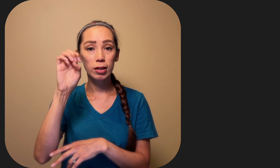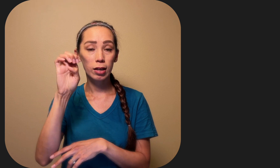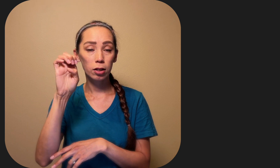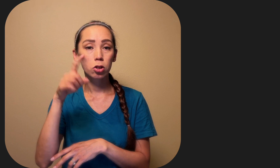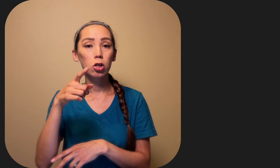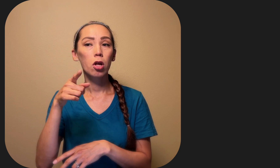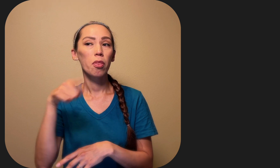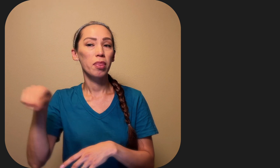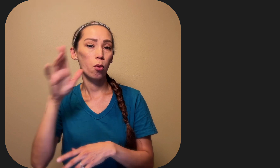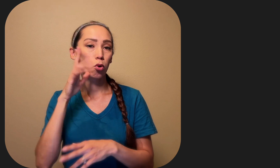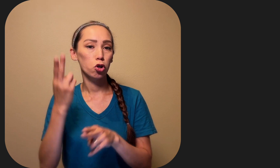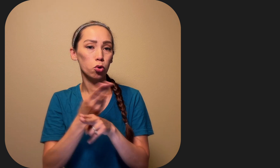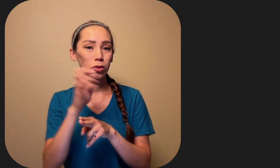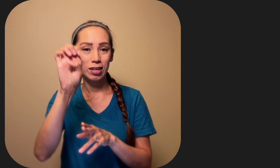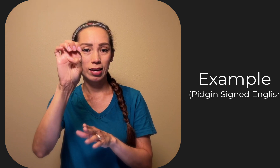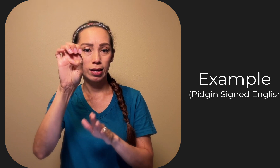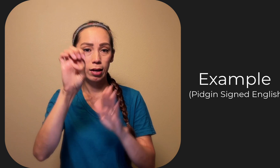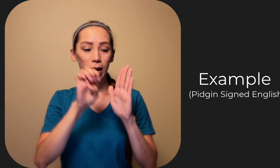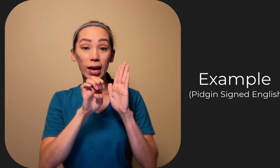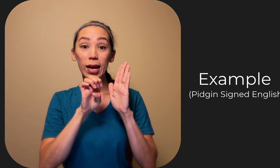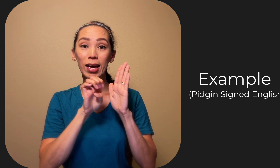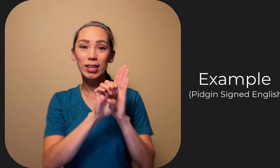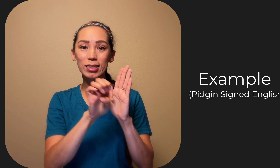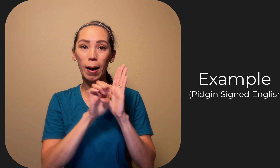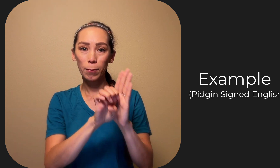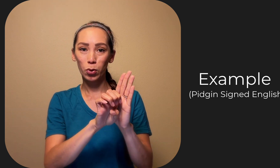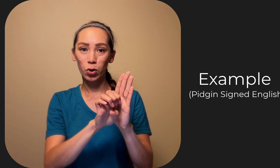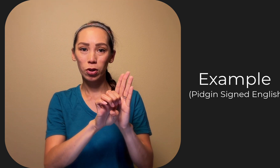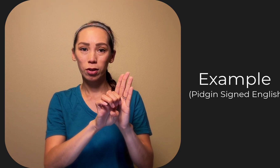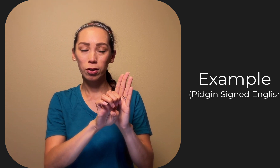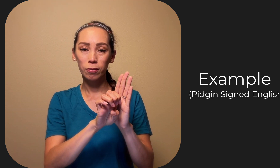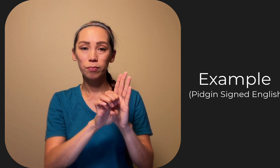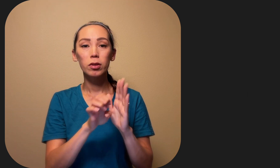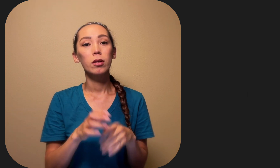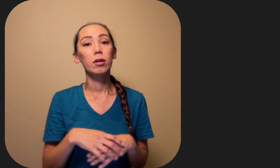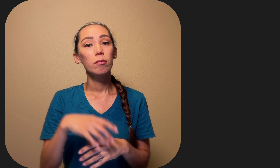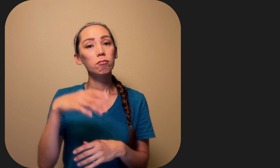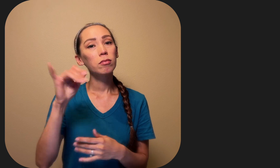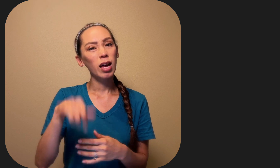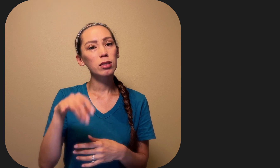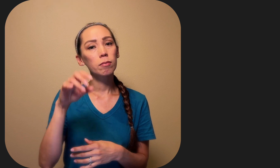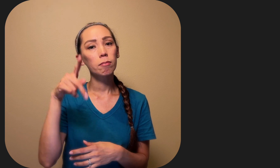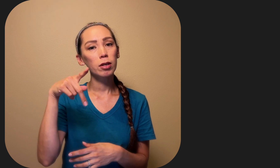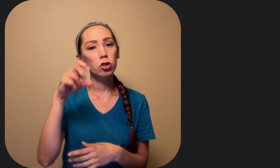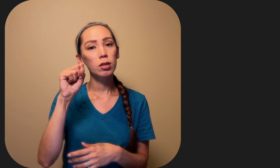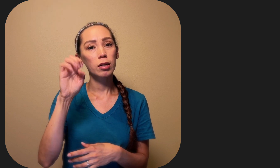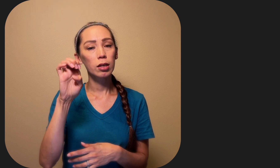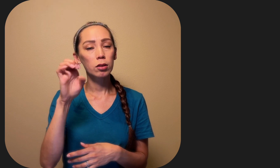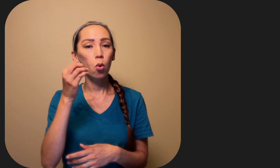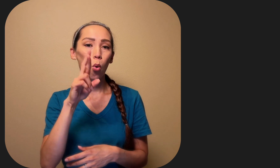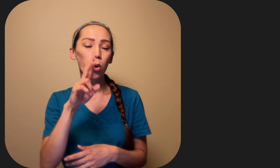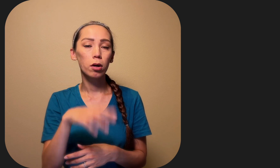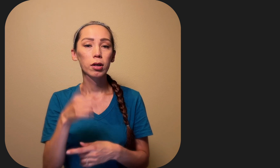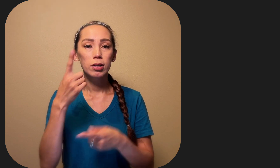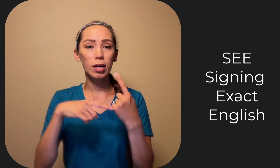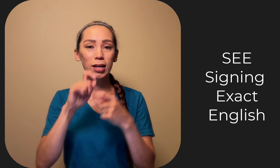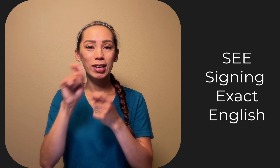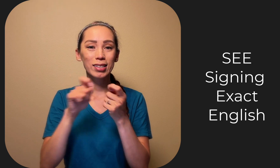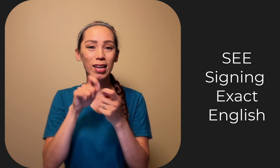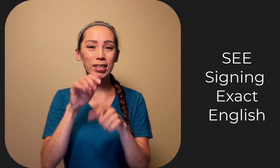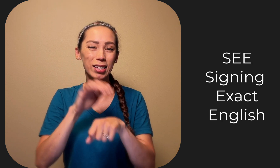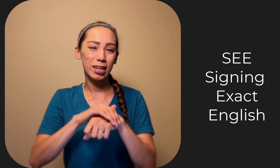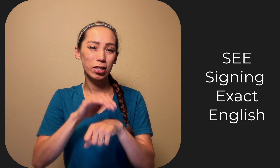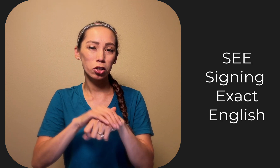would also use E for example also. This is either PSE or Signing Exact